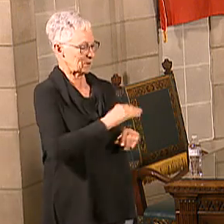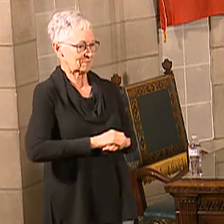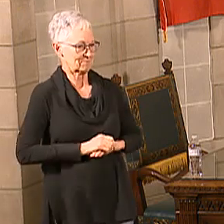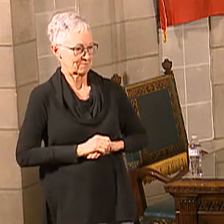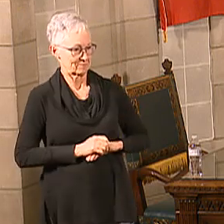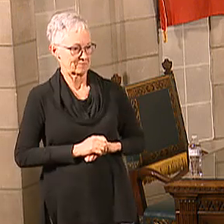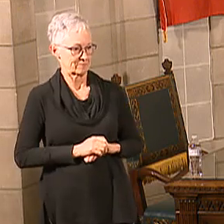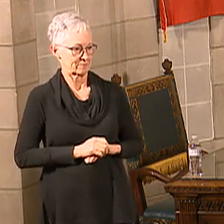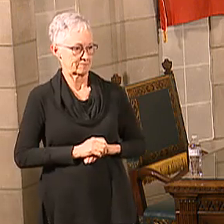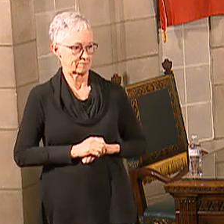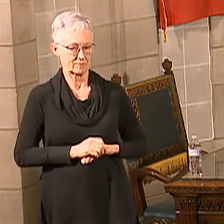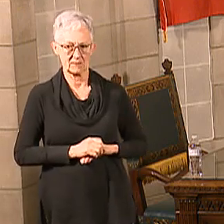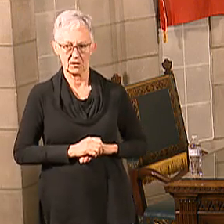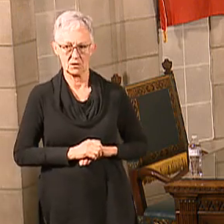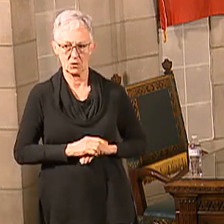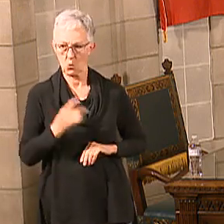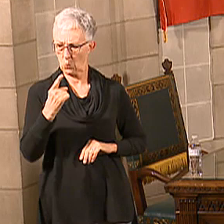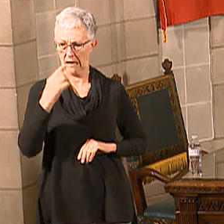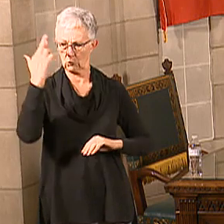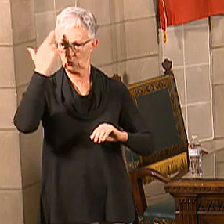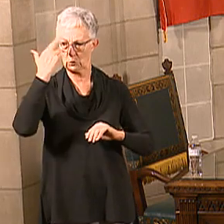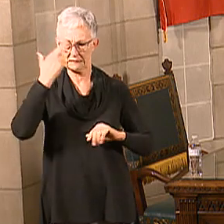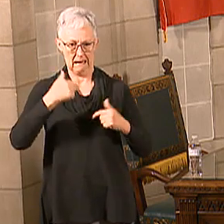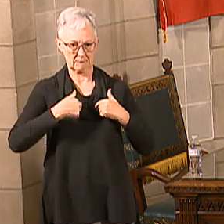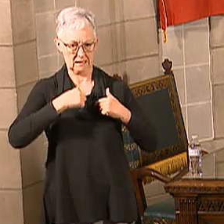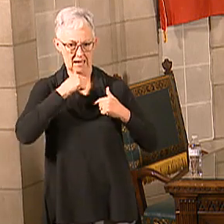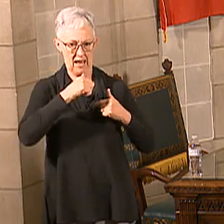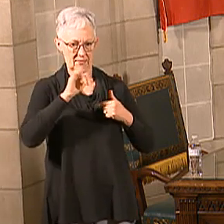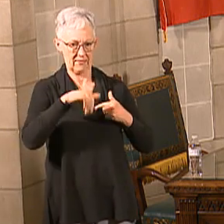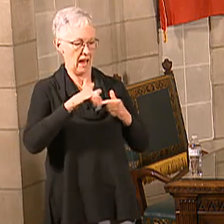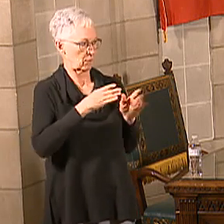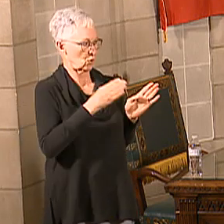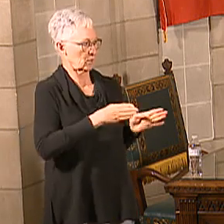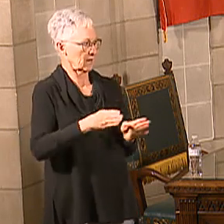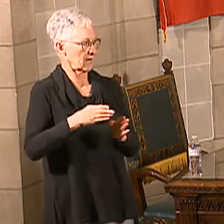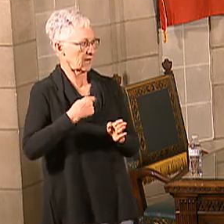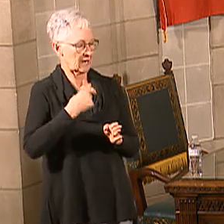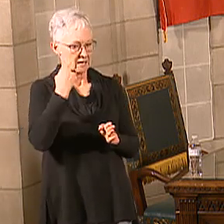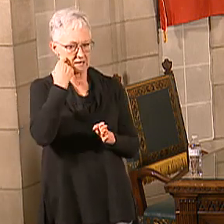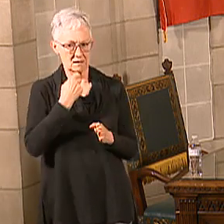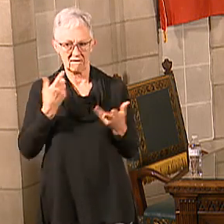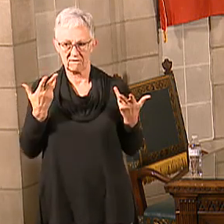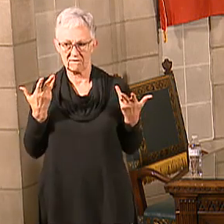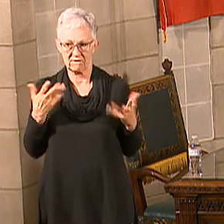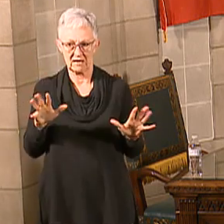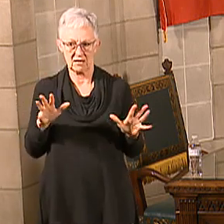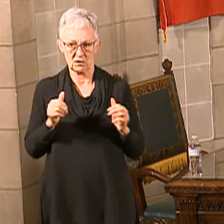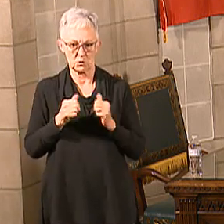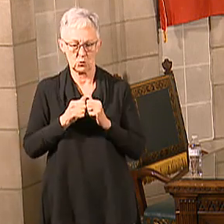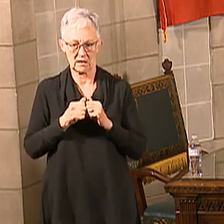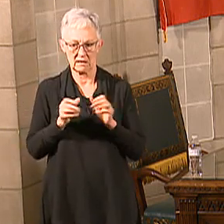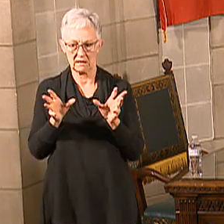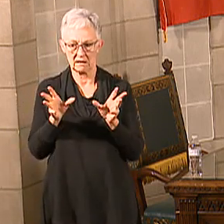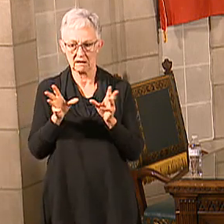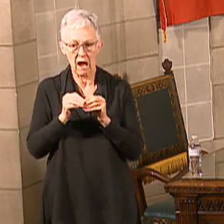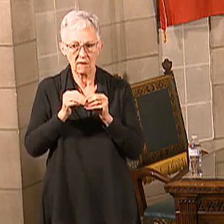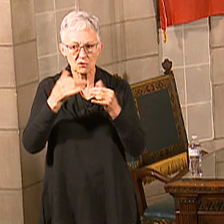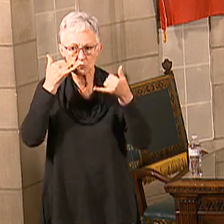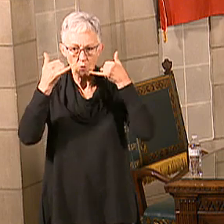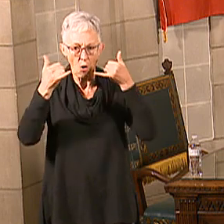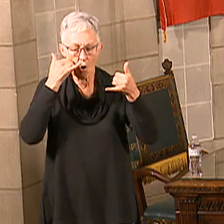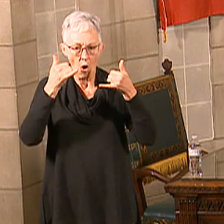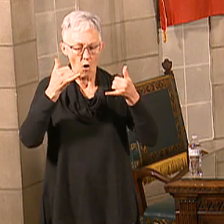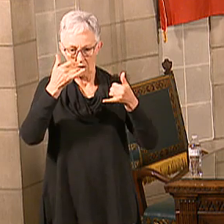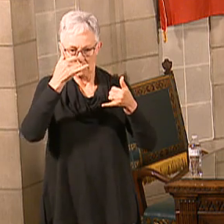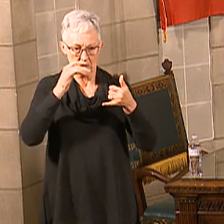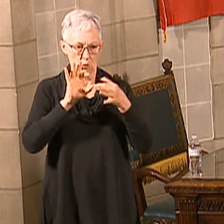of the reasons I'm not as prepared as I'd normally like to be is I just got off a conference call with USD Well, because nearly all of those benefits